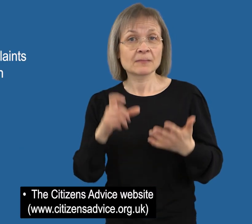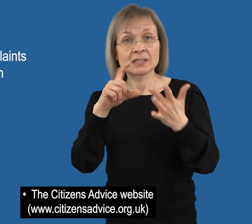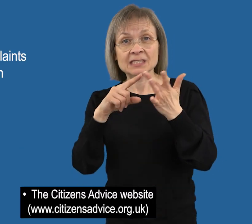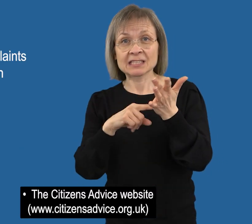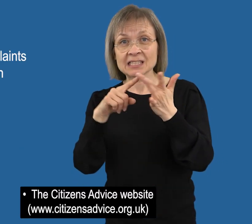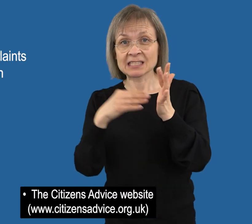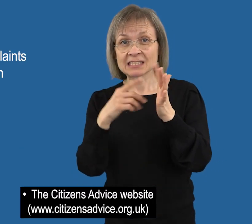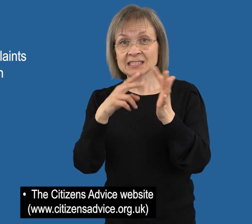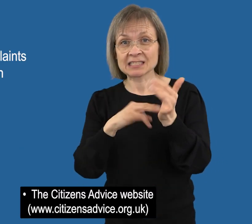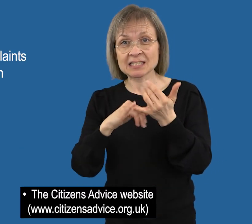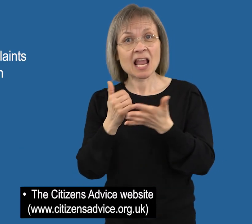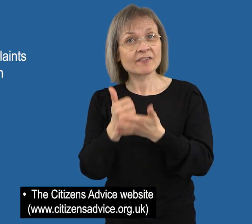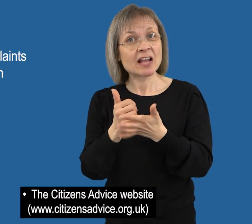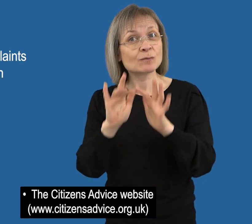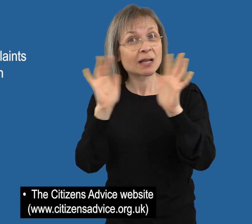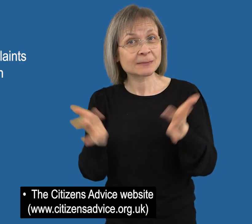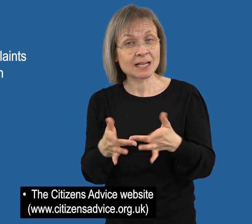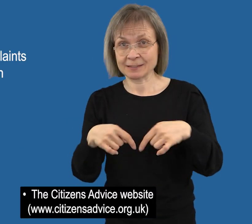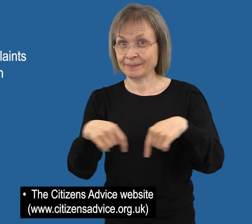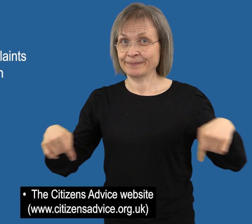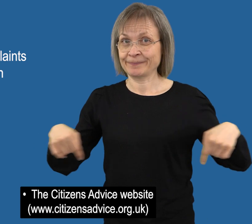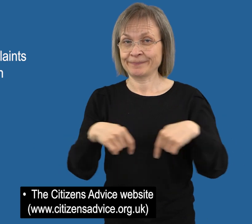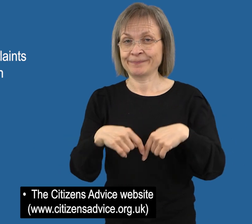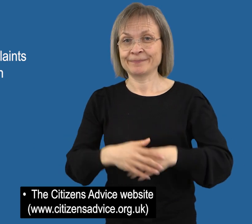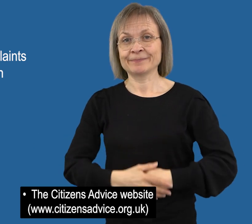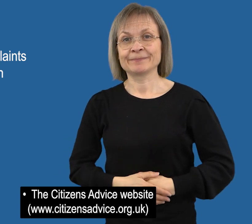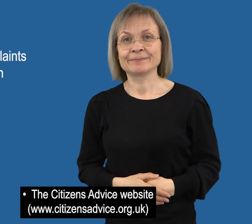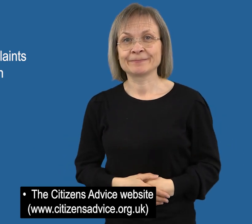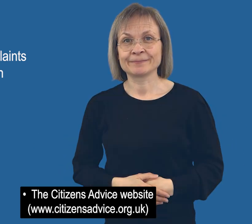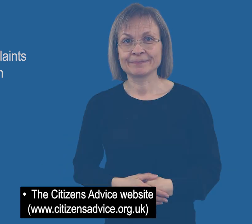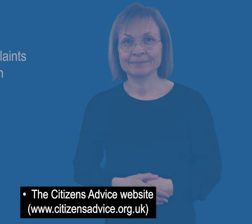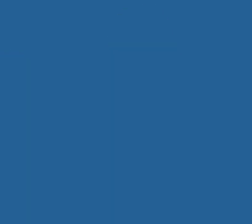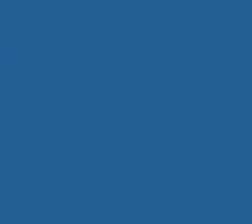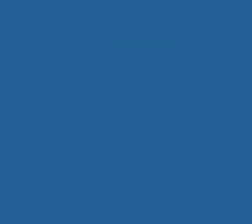website, www.citizensadvice.org.uk.